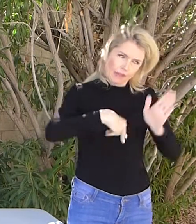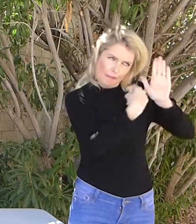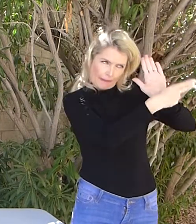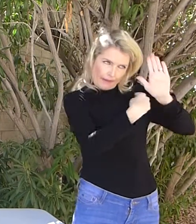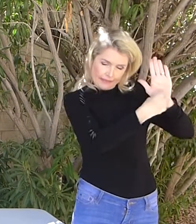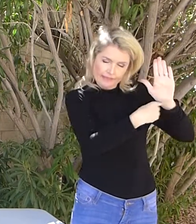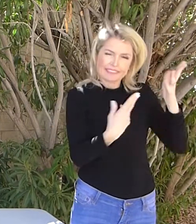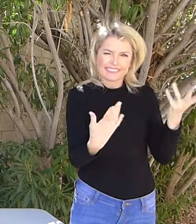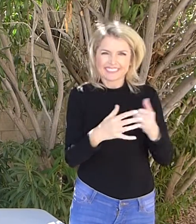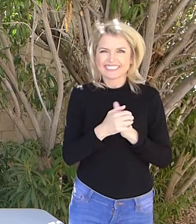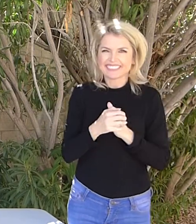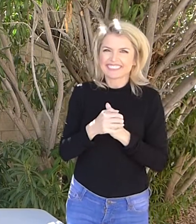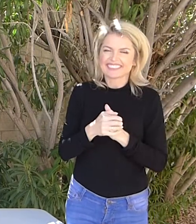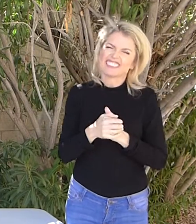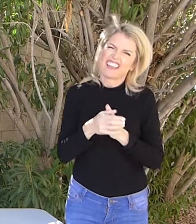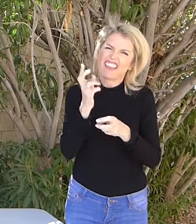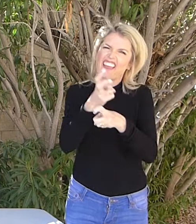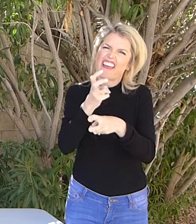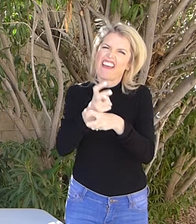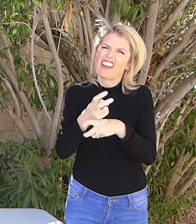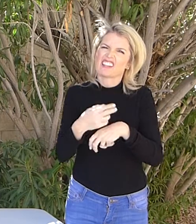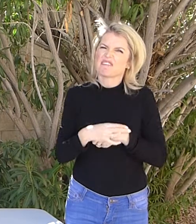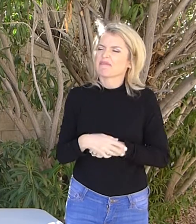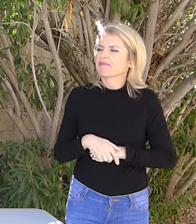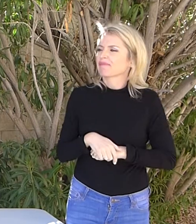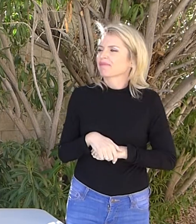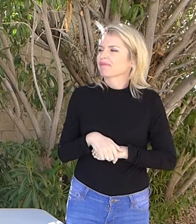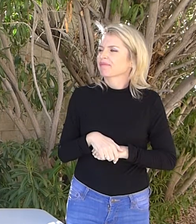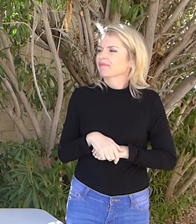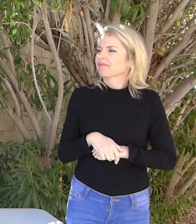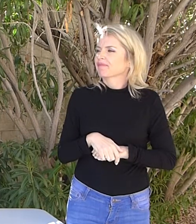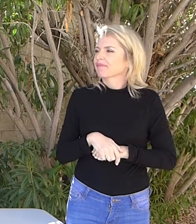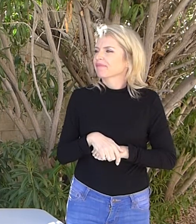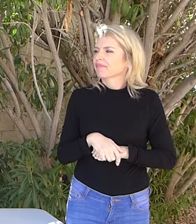painting, which is a little trickier.